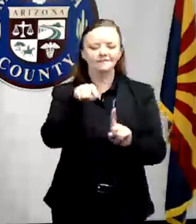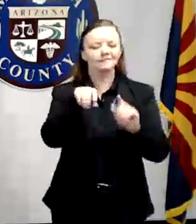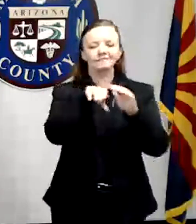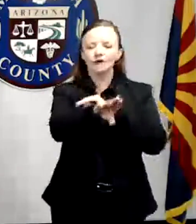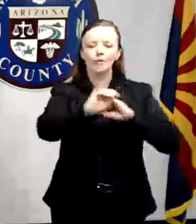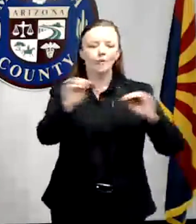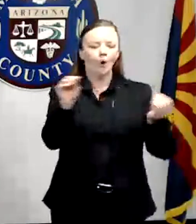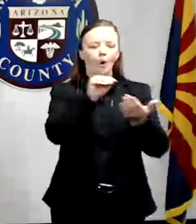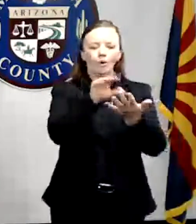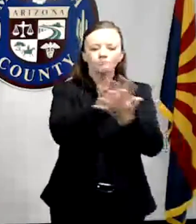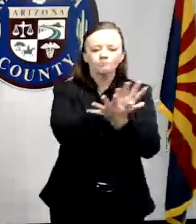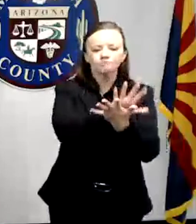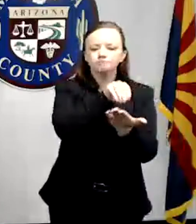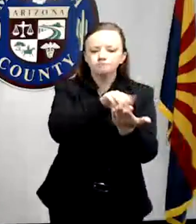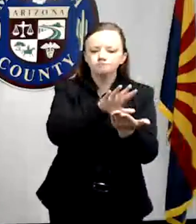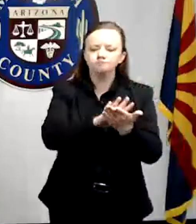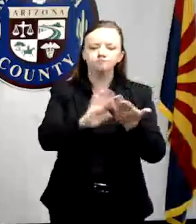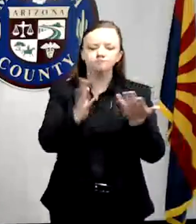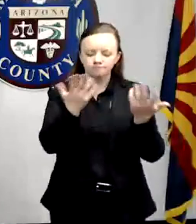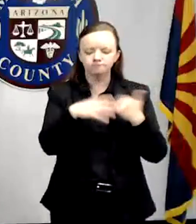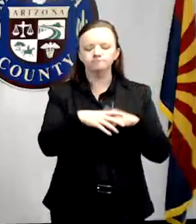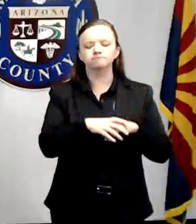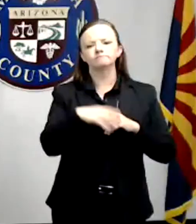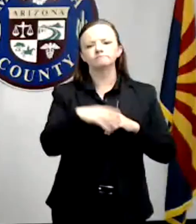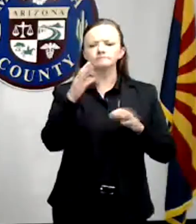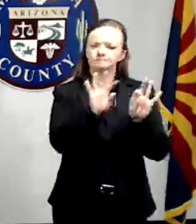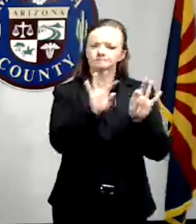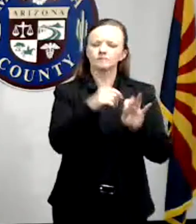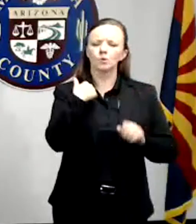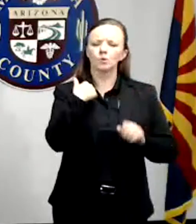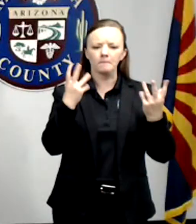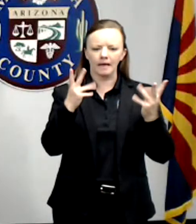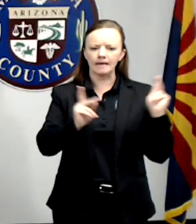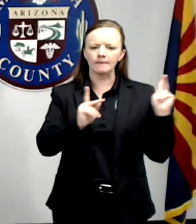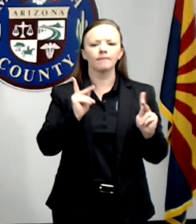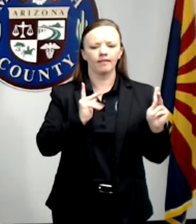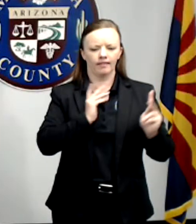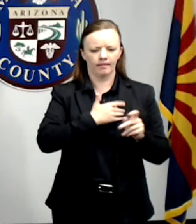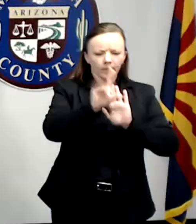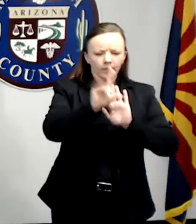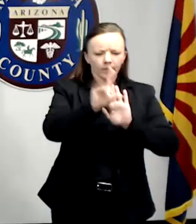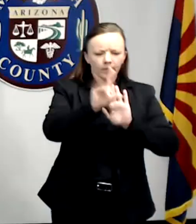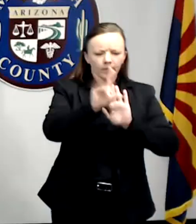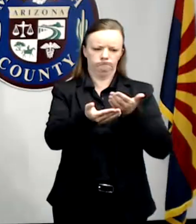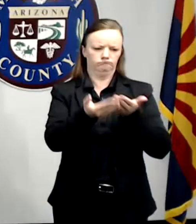And it's important, we know that a lot of people in our community